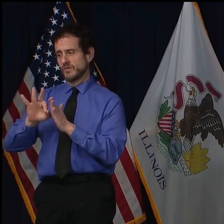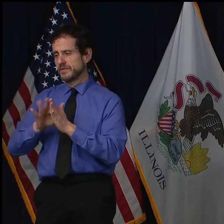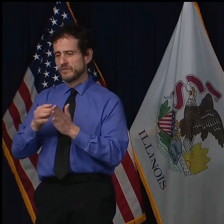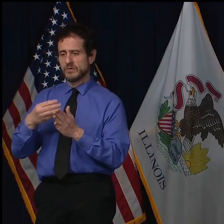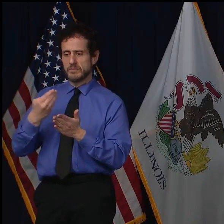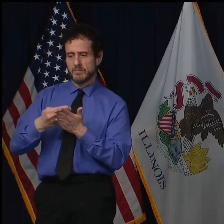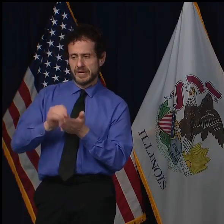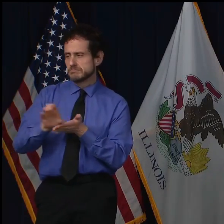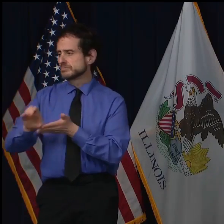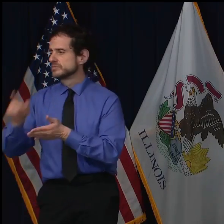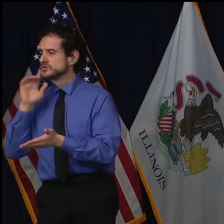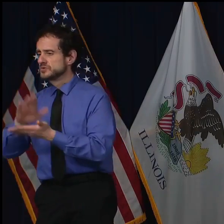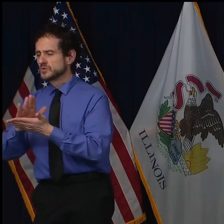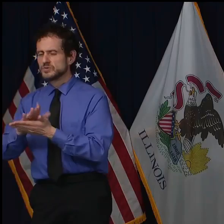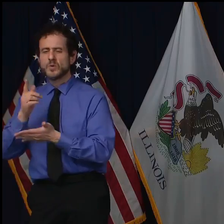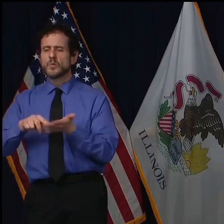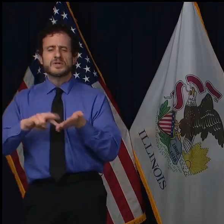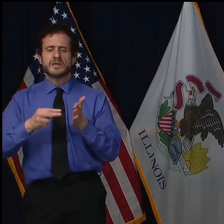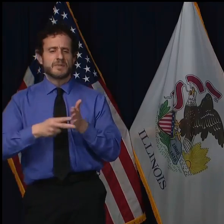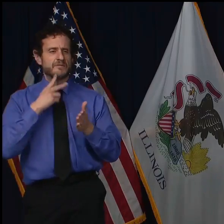local property taxes?